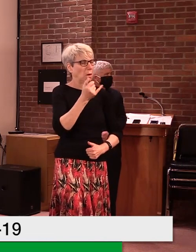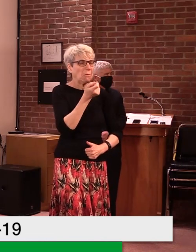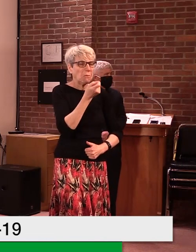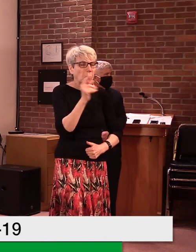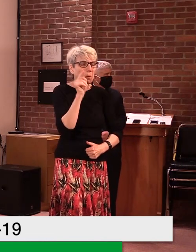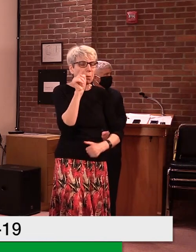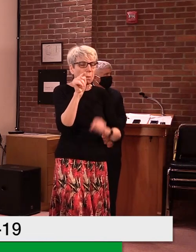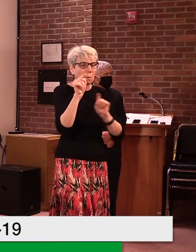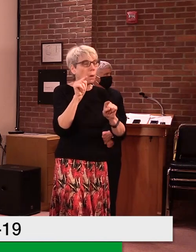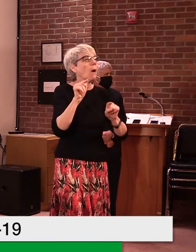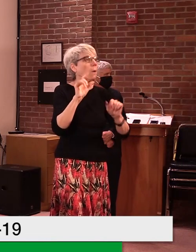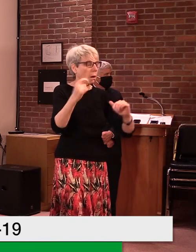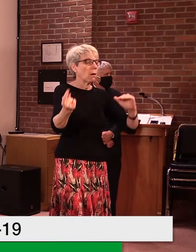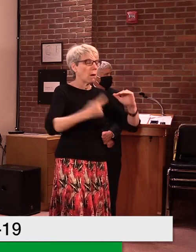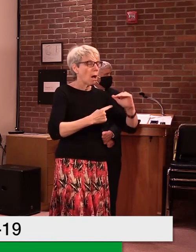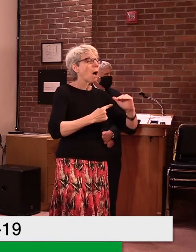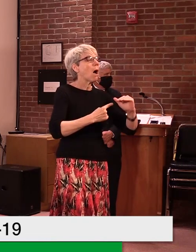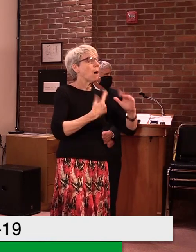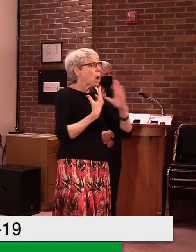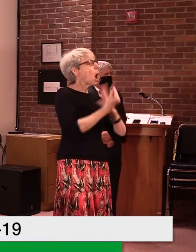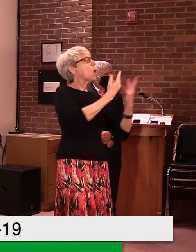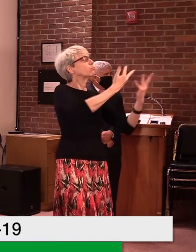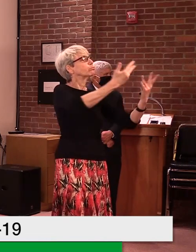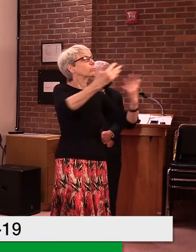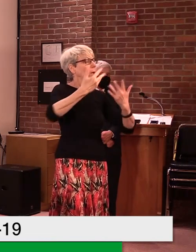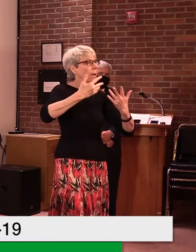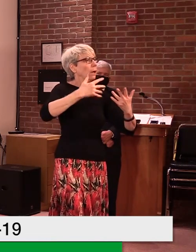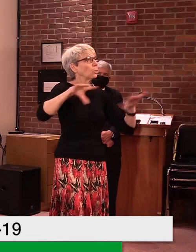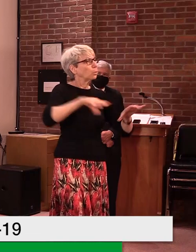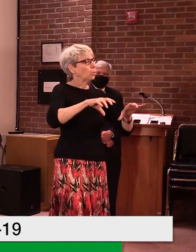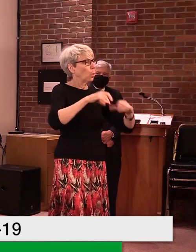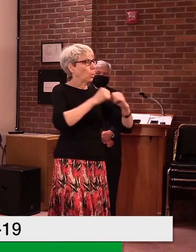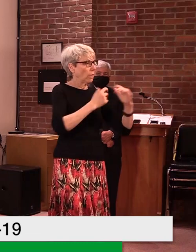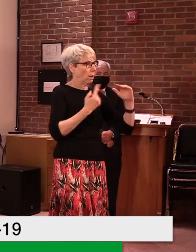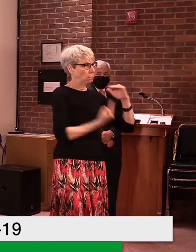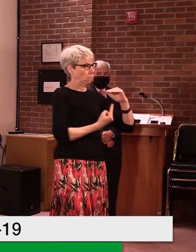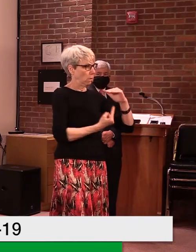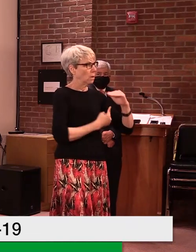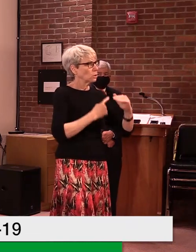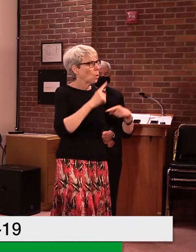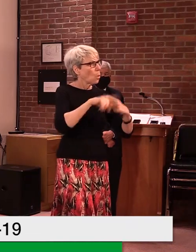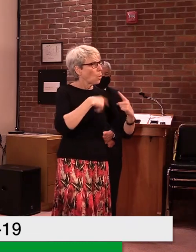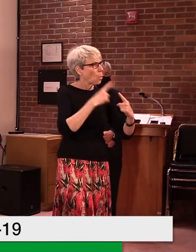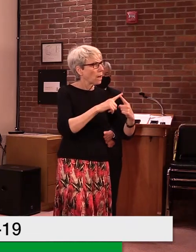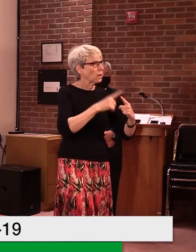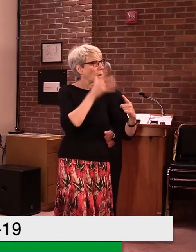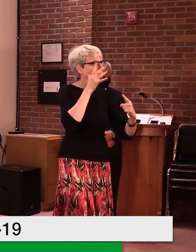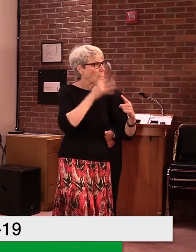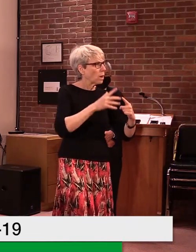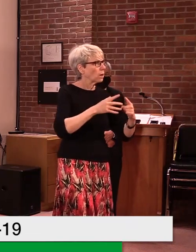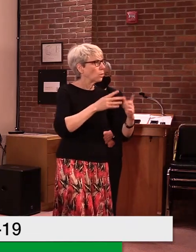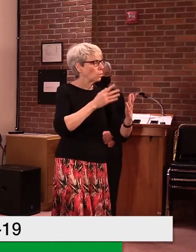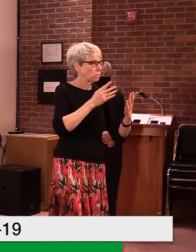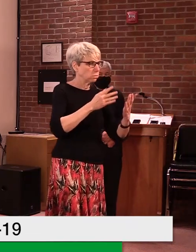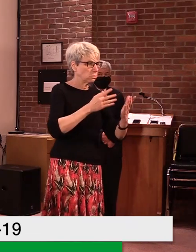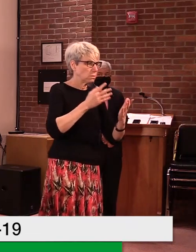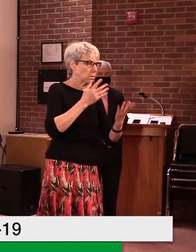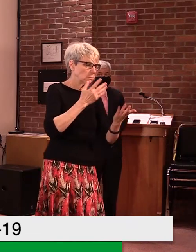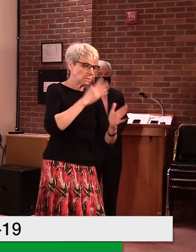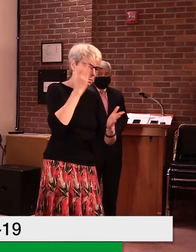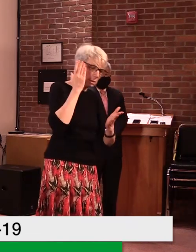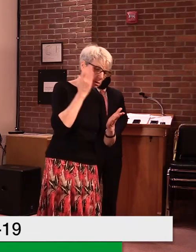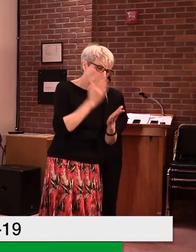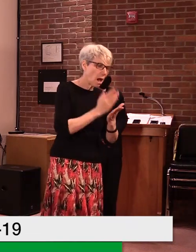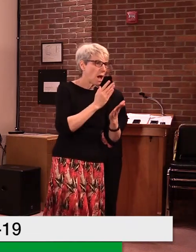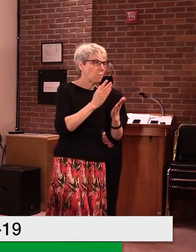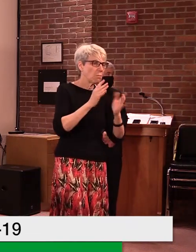at what point do we roll back the travel map? Well, we're doing that on a weekly basis. I mean, it is being rolled back